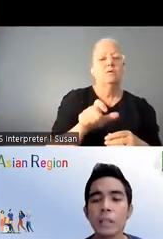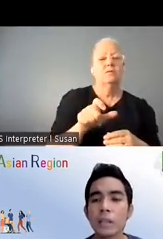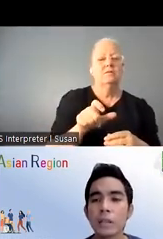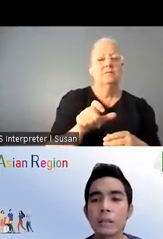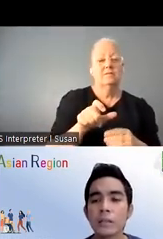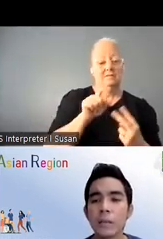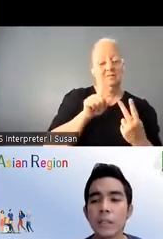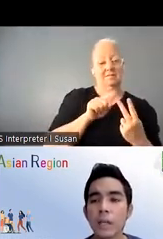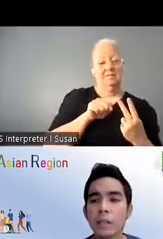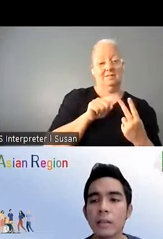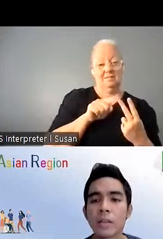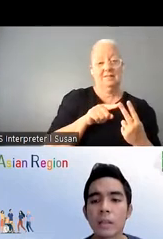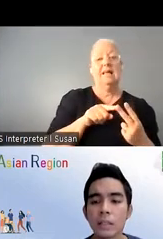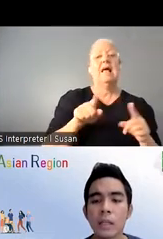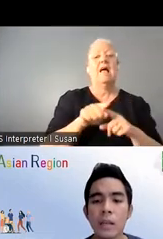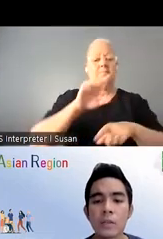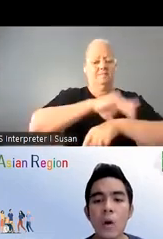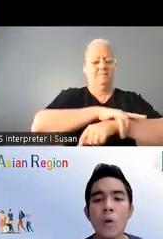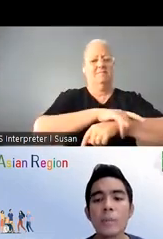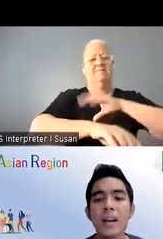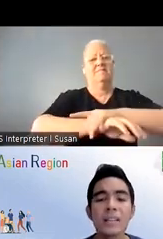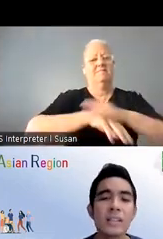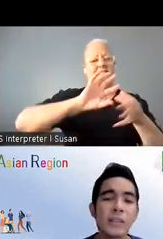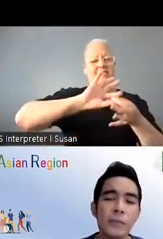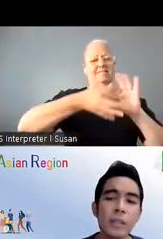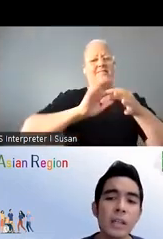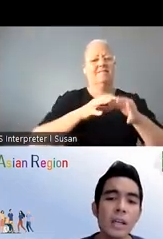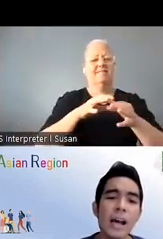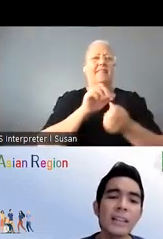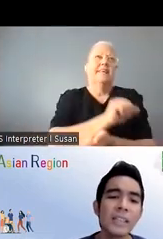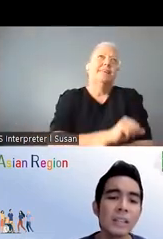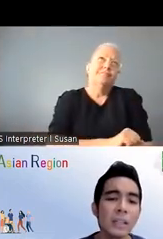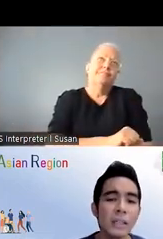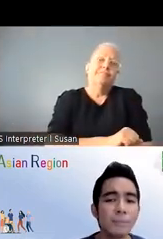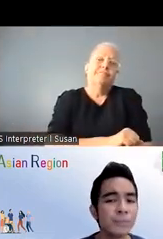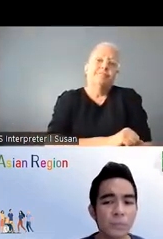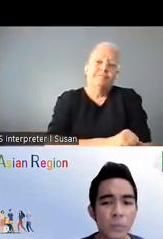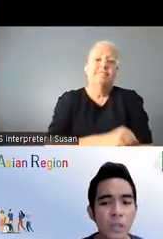within confinement and shackling. So what makes us the different? I think